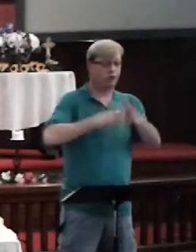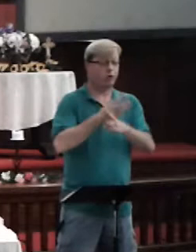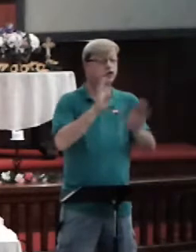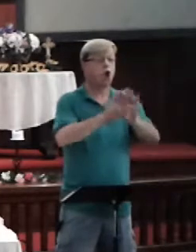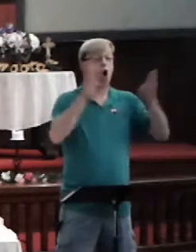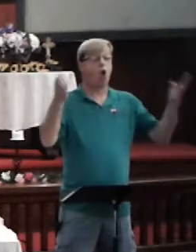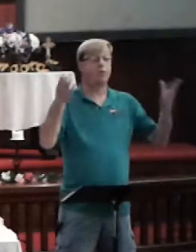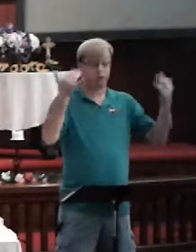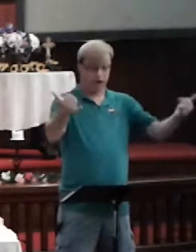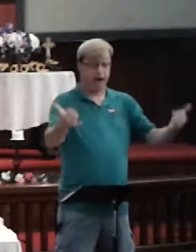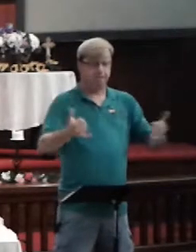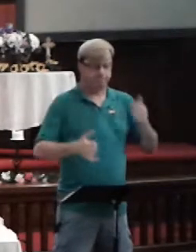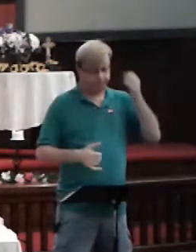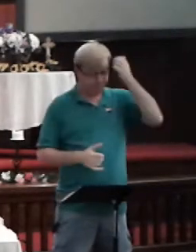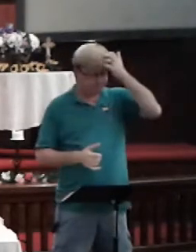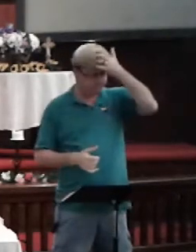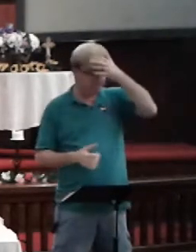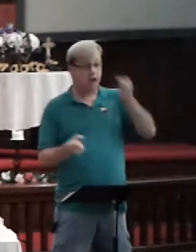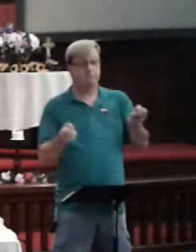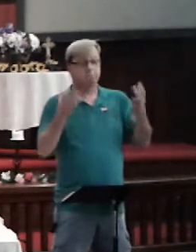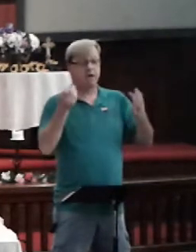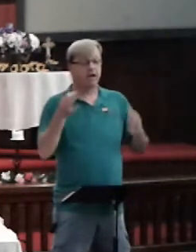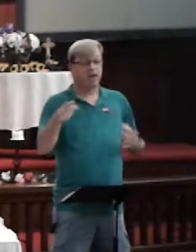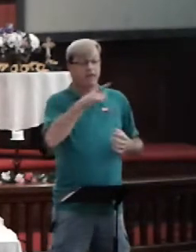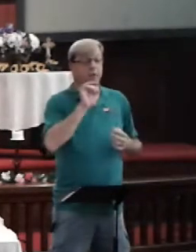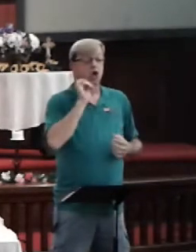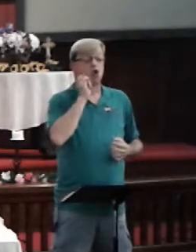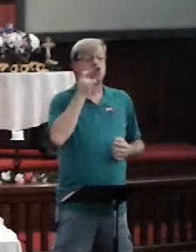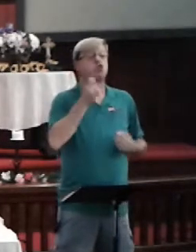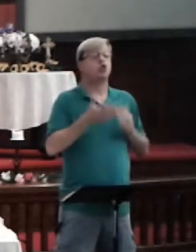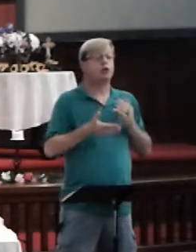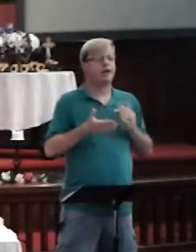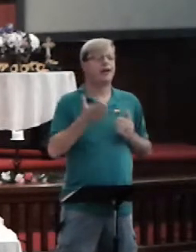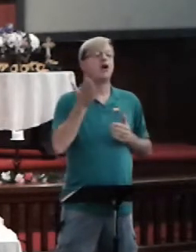this minute. And many of them are cooler than we are.